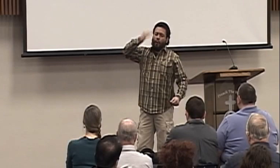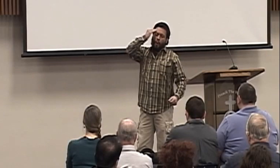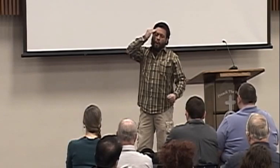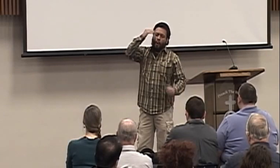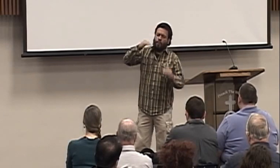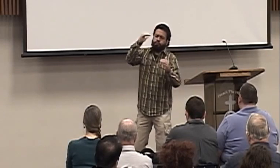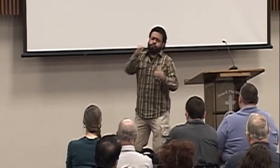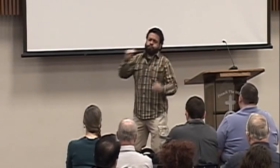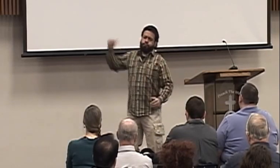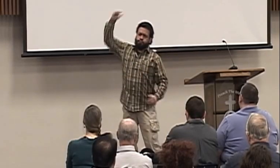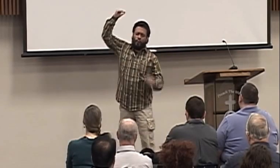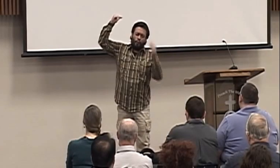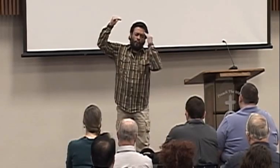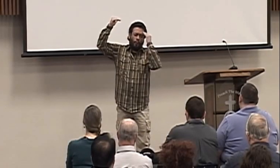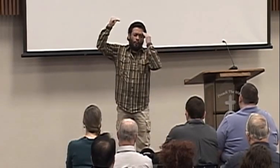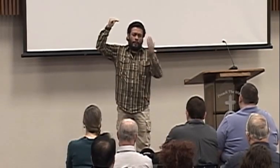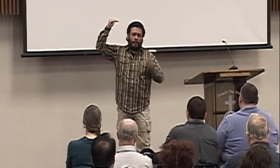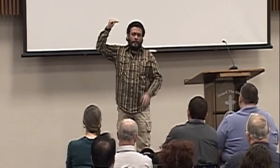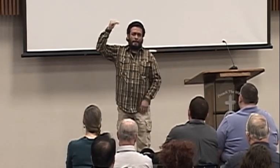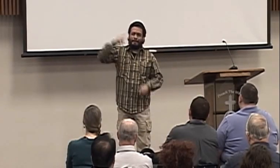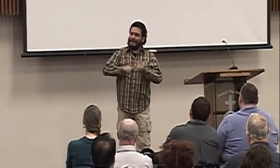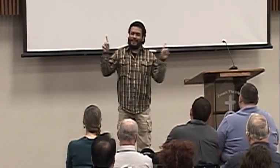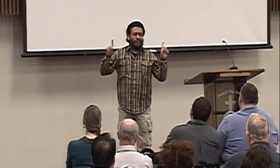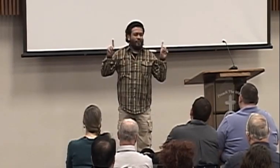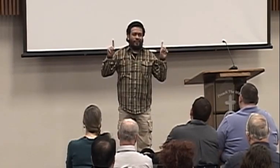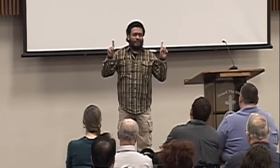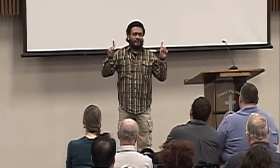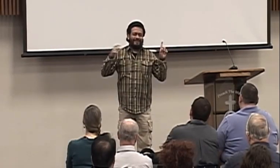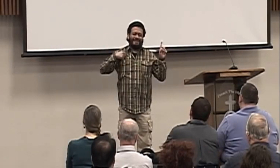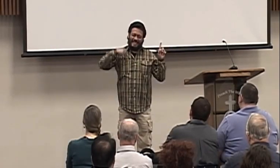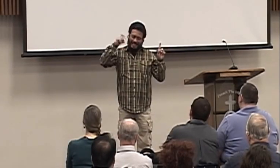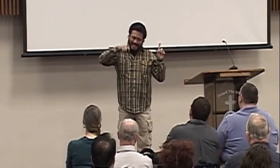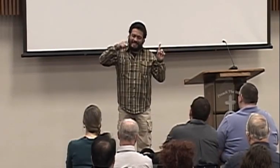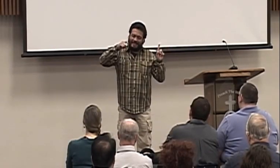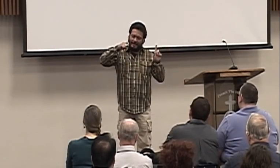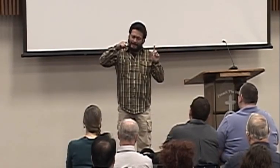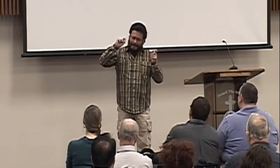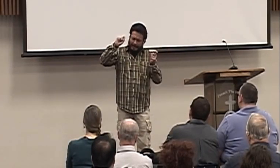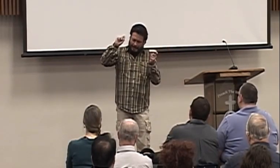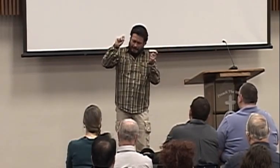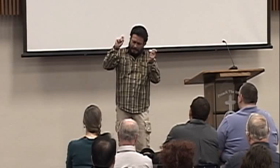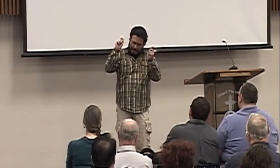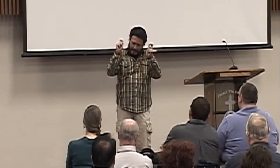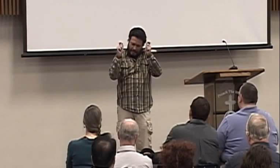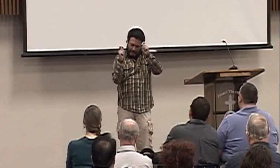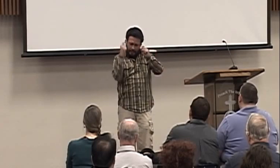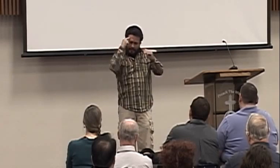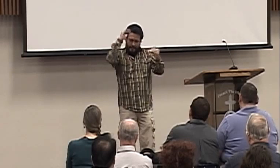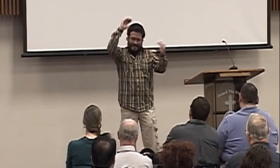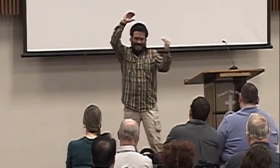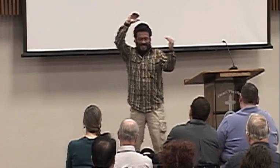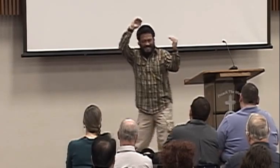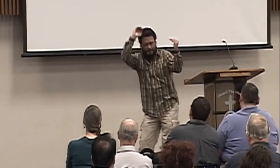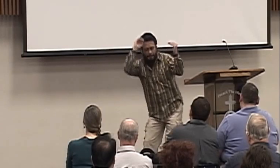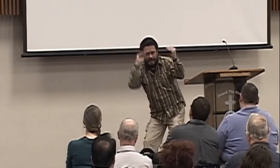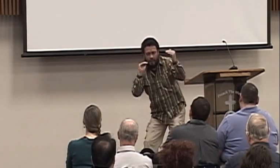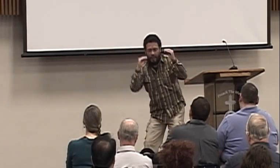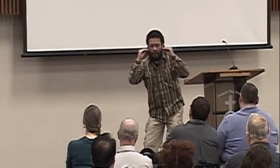them? And so, we could teach on a higher level, but we really had to change and bring it down to